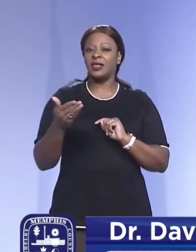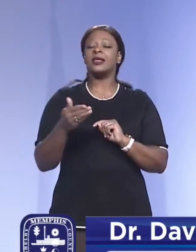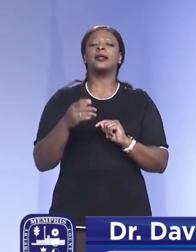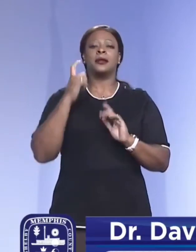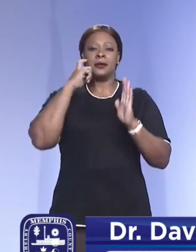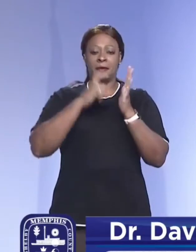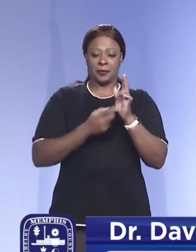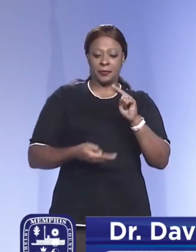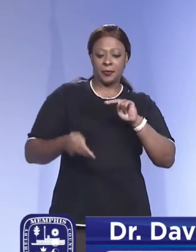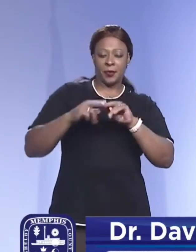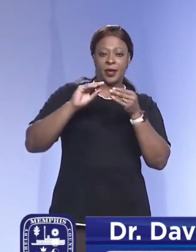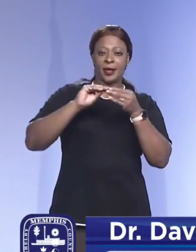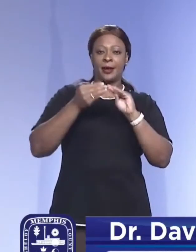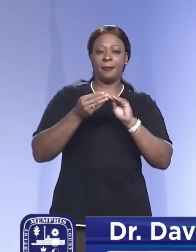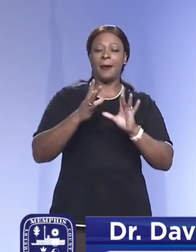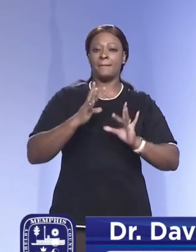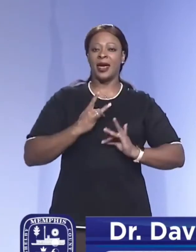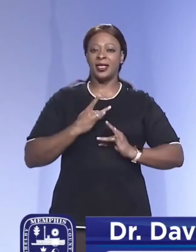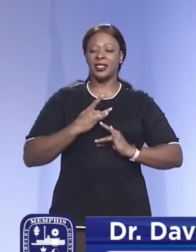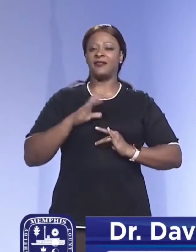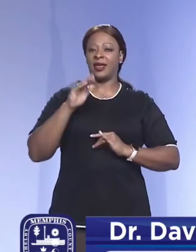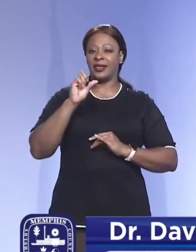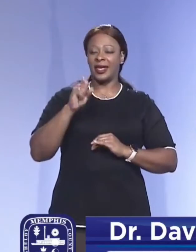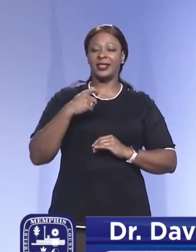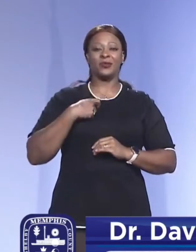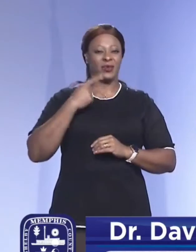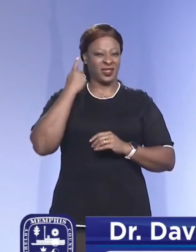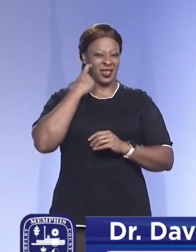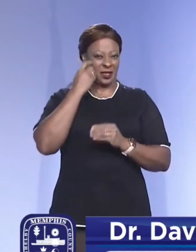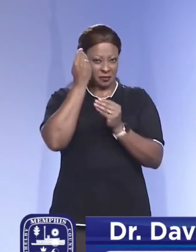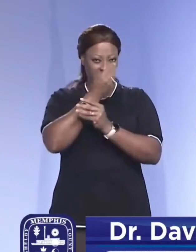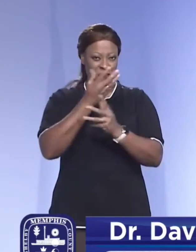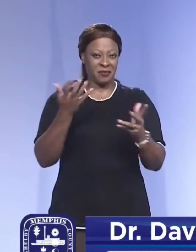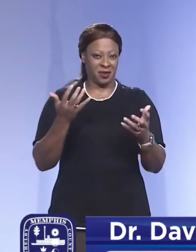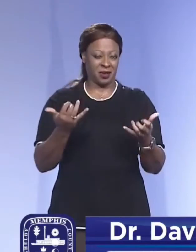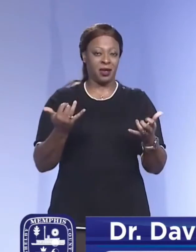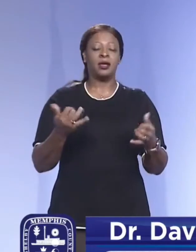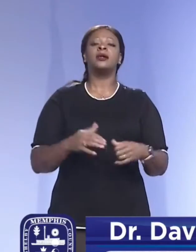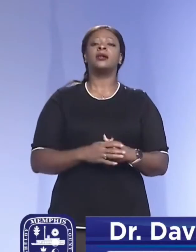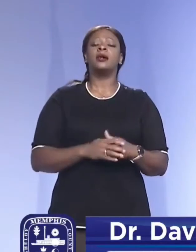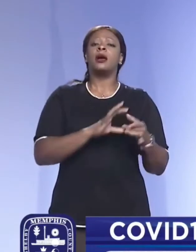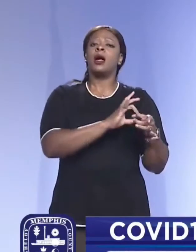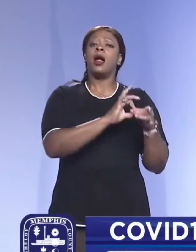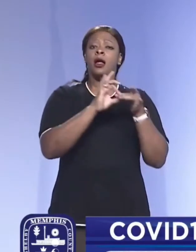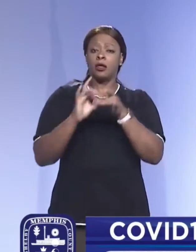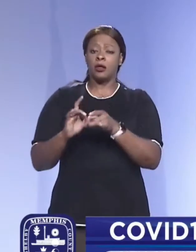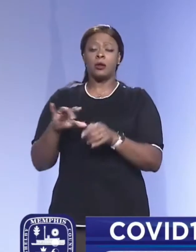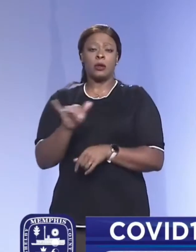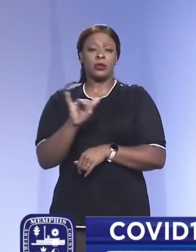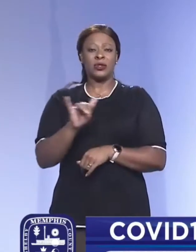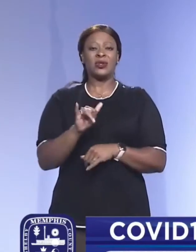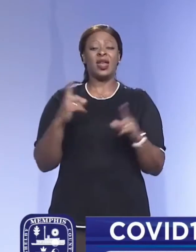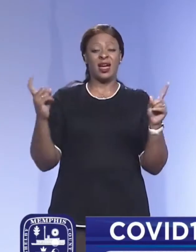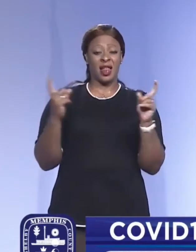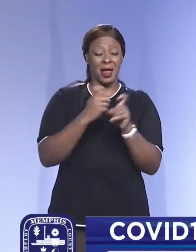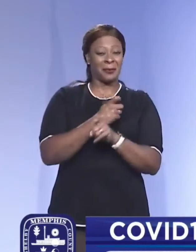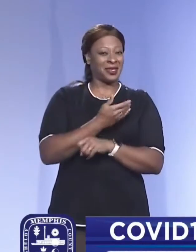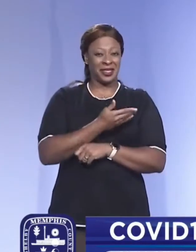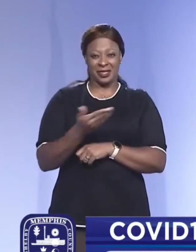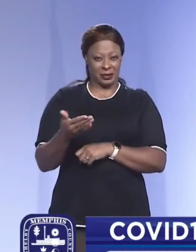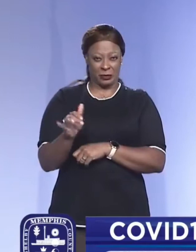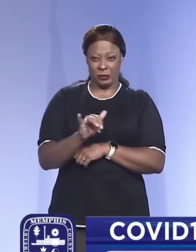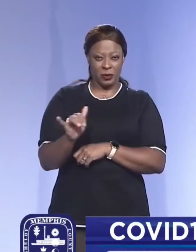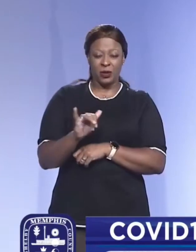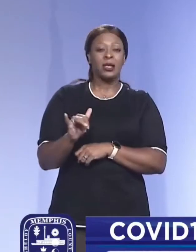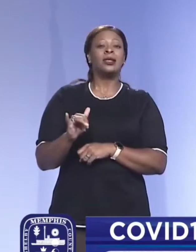the significant number of increased cases and positivity rates that were just summarized for you. Along with the complicating factor for us, which